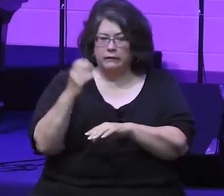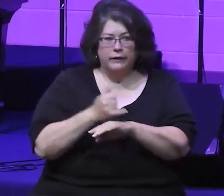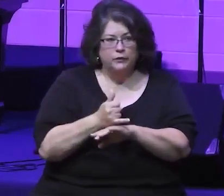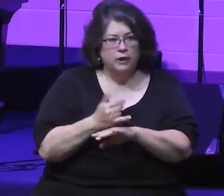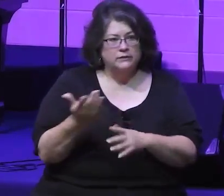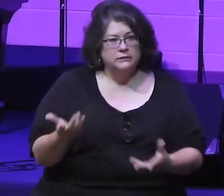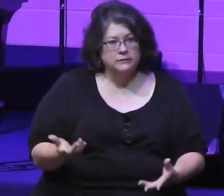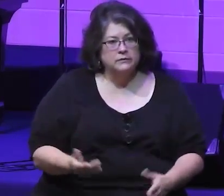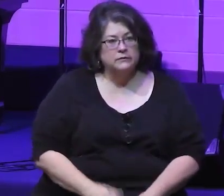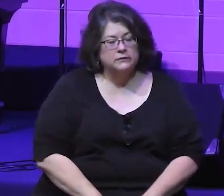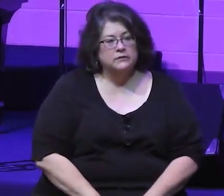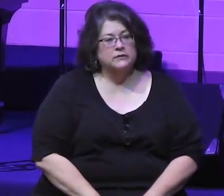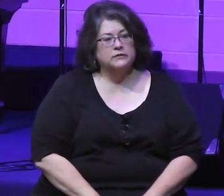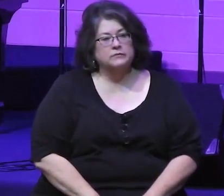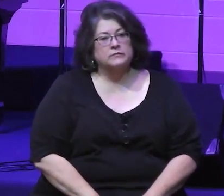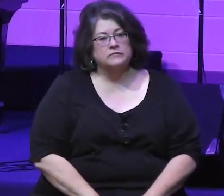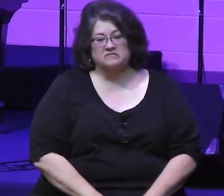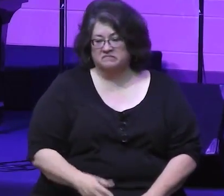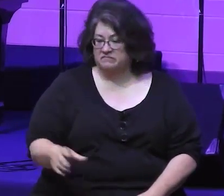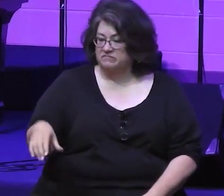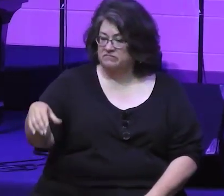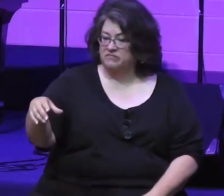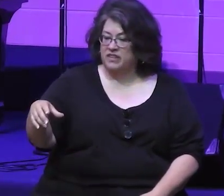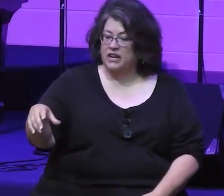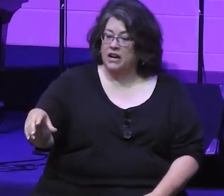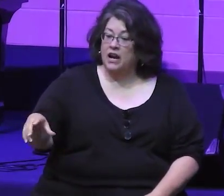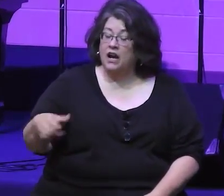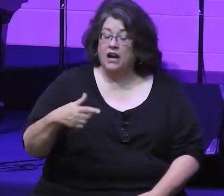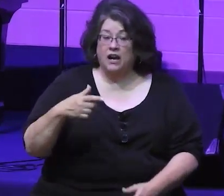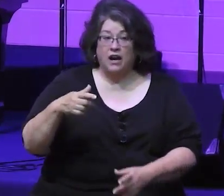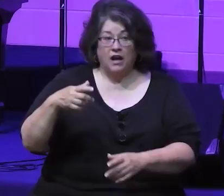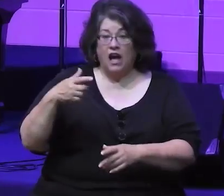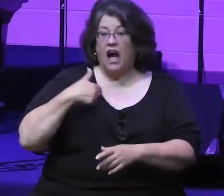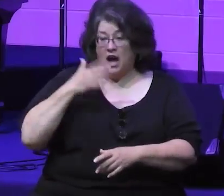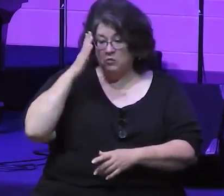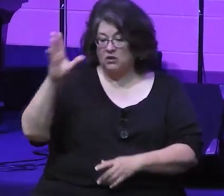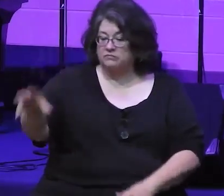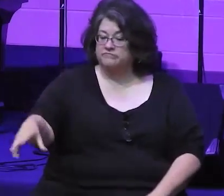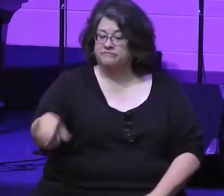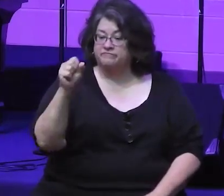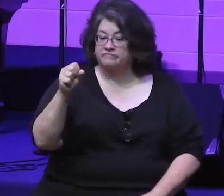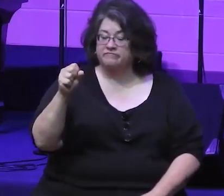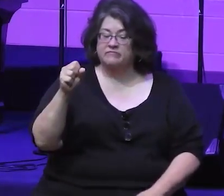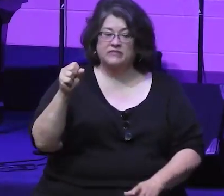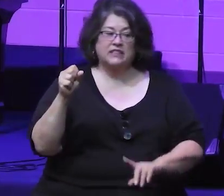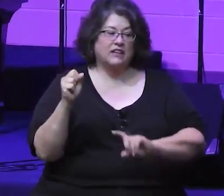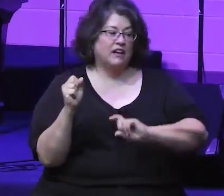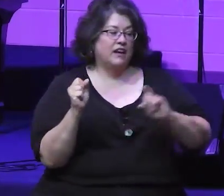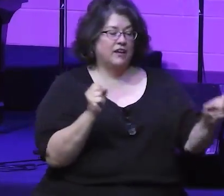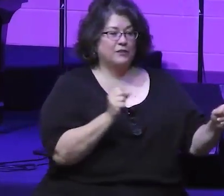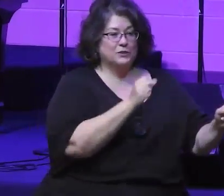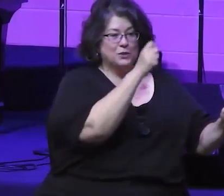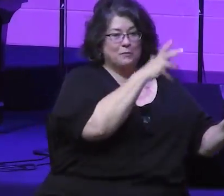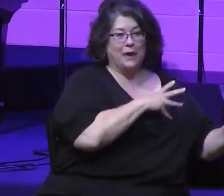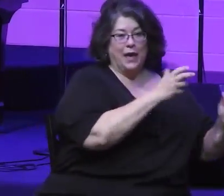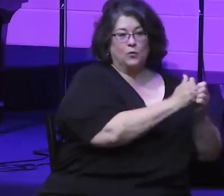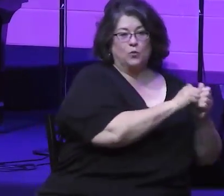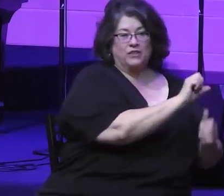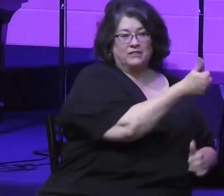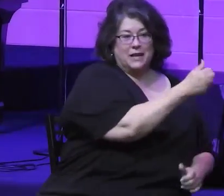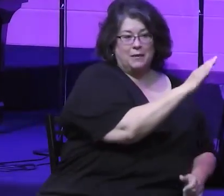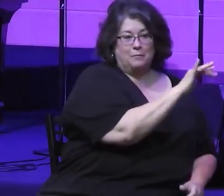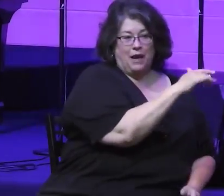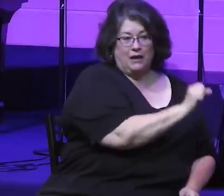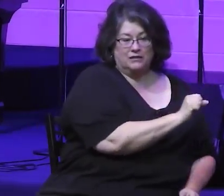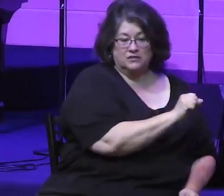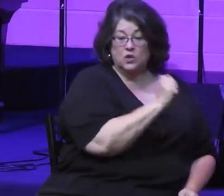interest. Take the bag of gold from him, give it to the one who has 10 bags. For those who have will be given more, and they will have